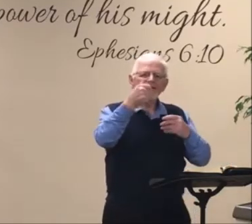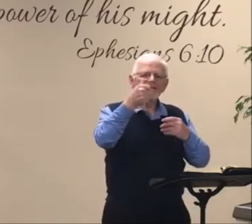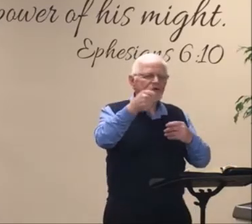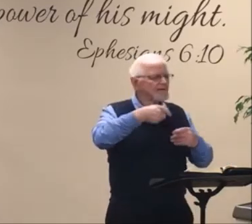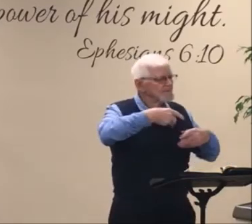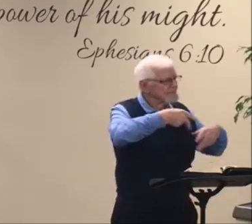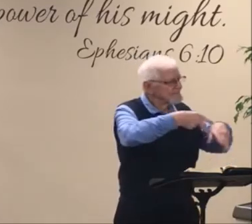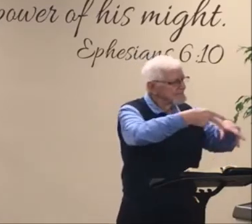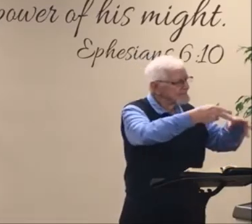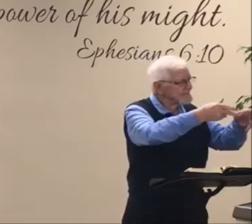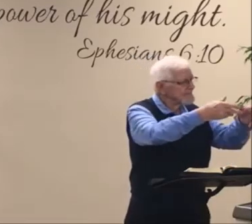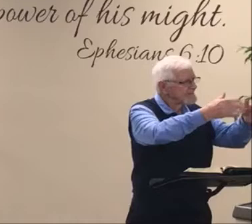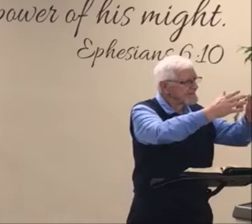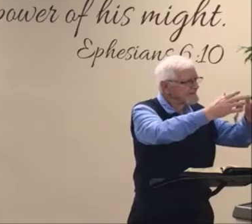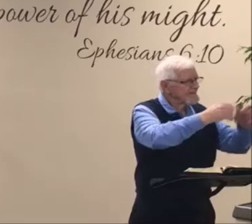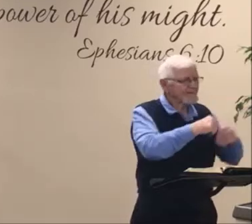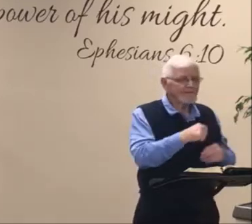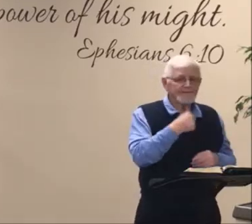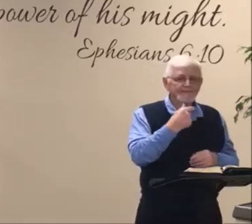say. Well, you don't say.